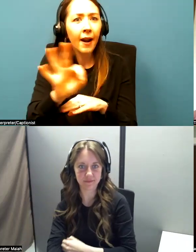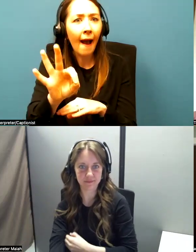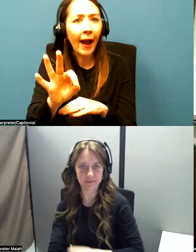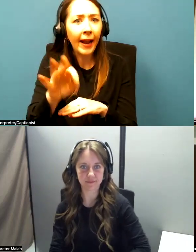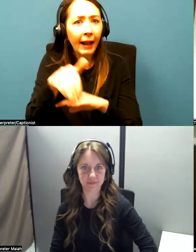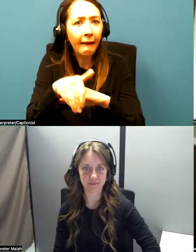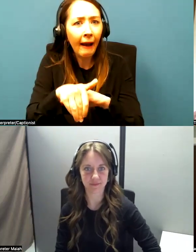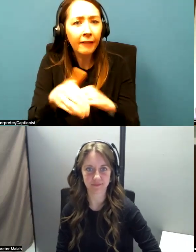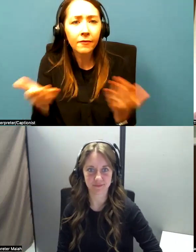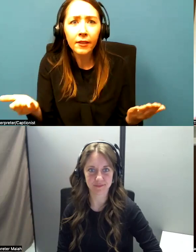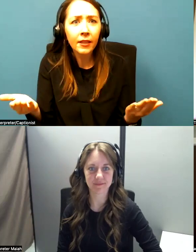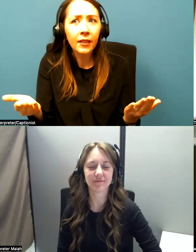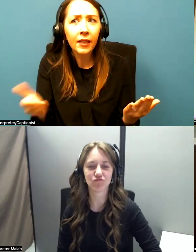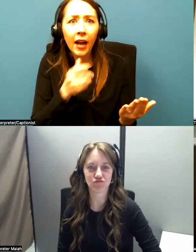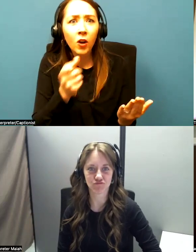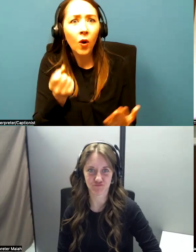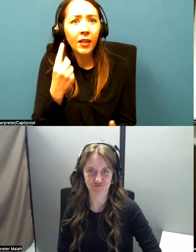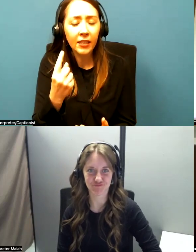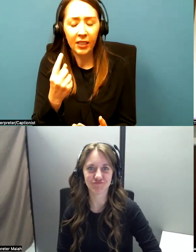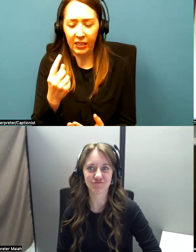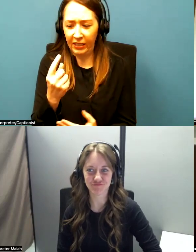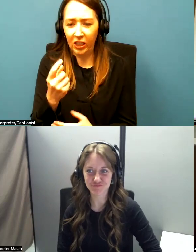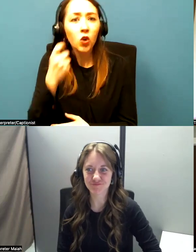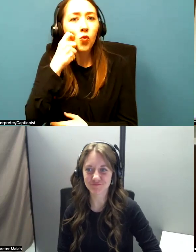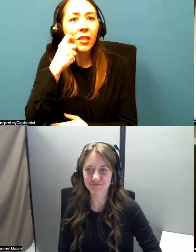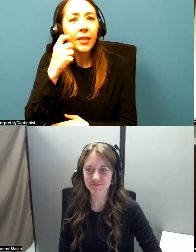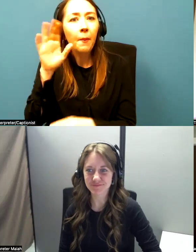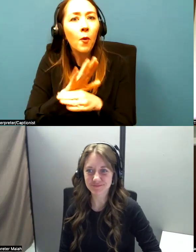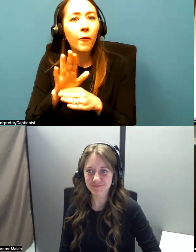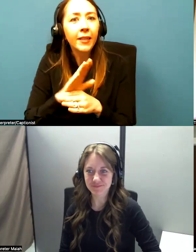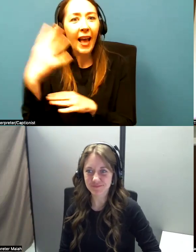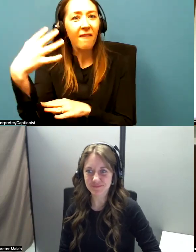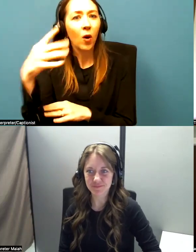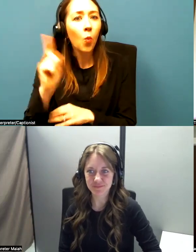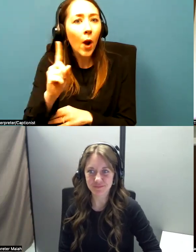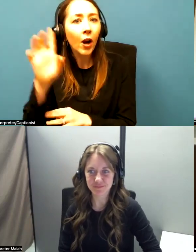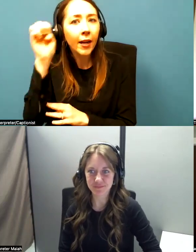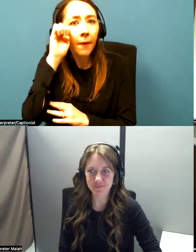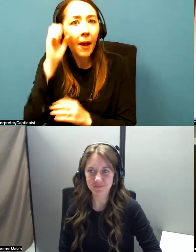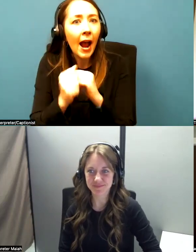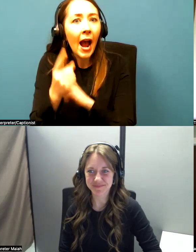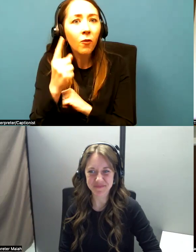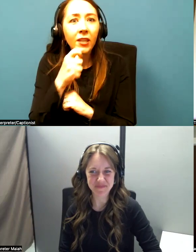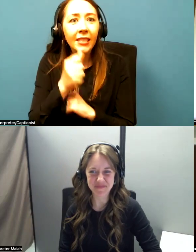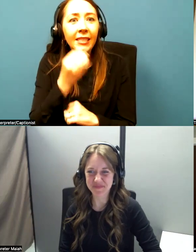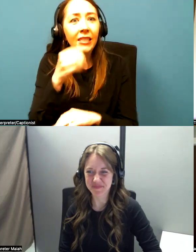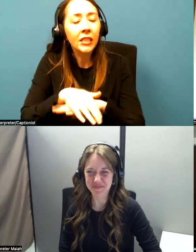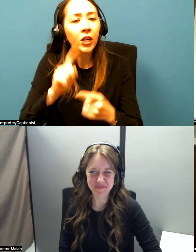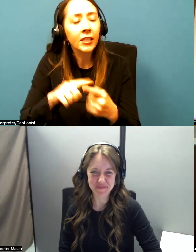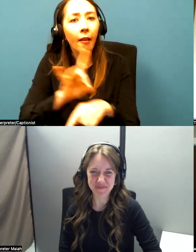I don't understand. Like, I just did these movies in Europe. Everybody eats dinner at 8:30 at night.